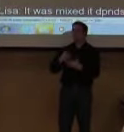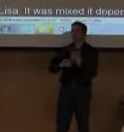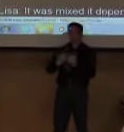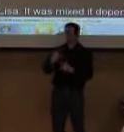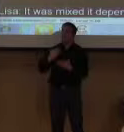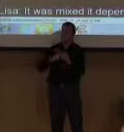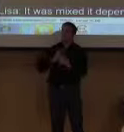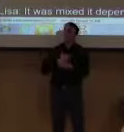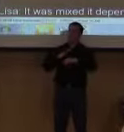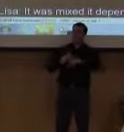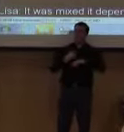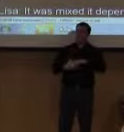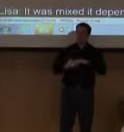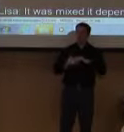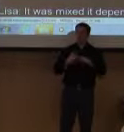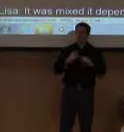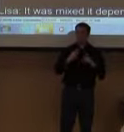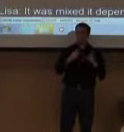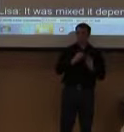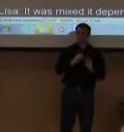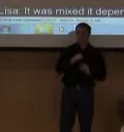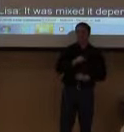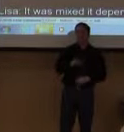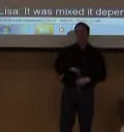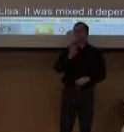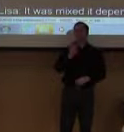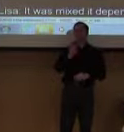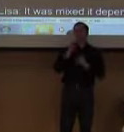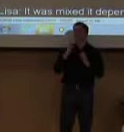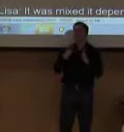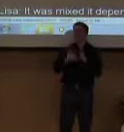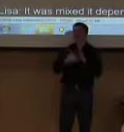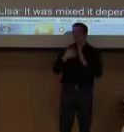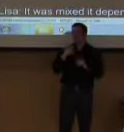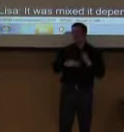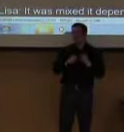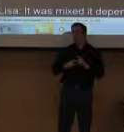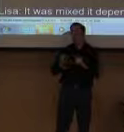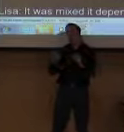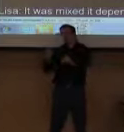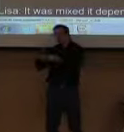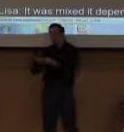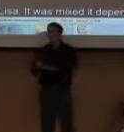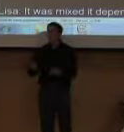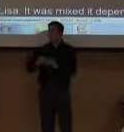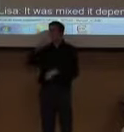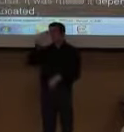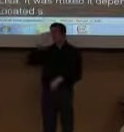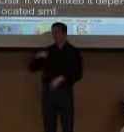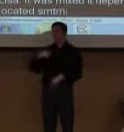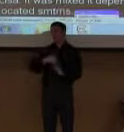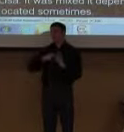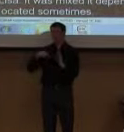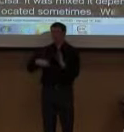some of our early adopters found technical stuff. I think that it's important to note that we started